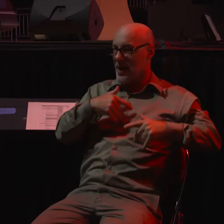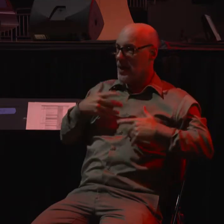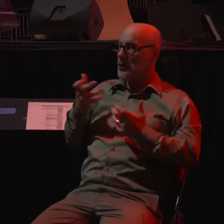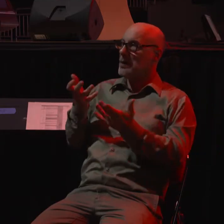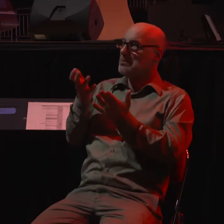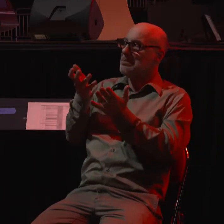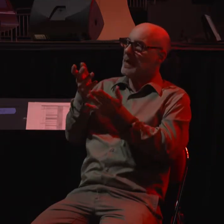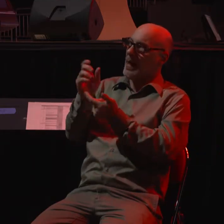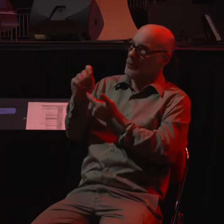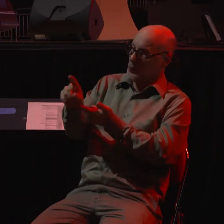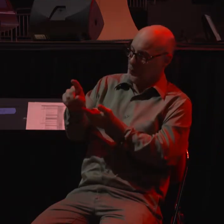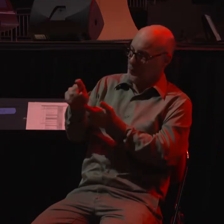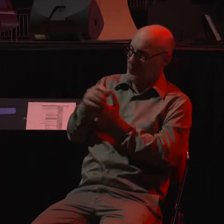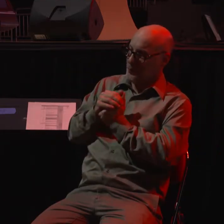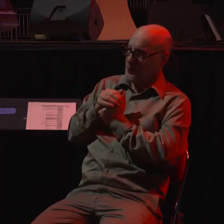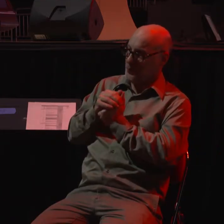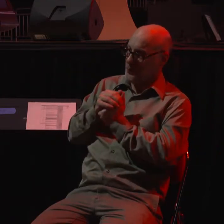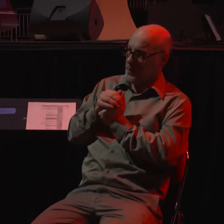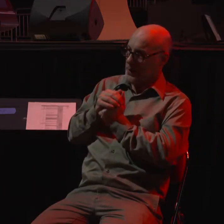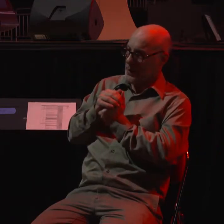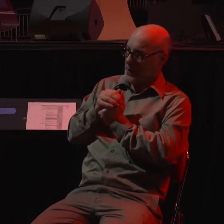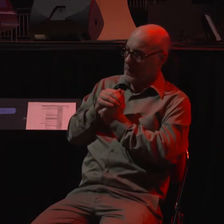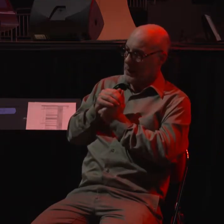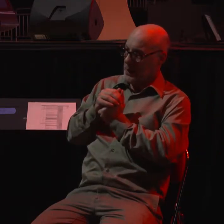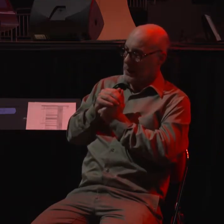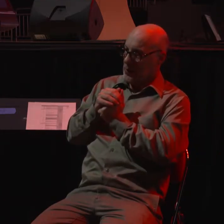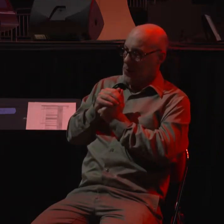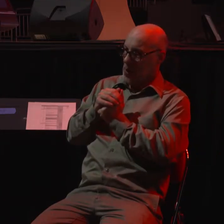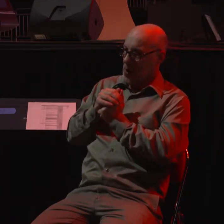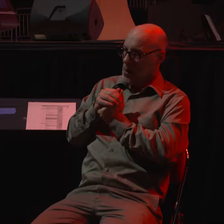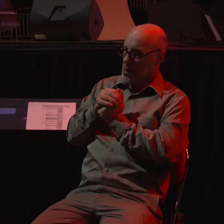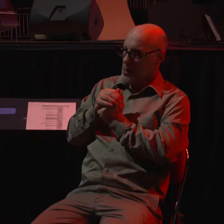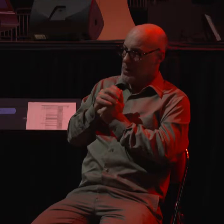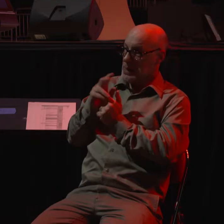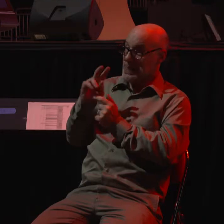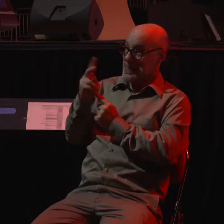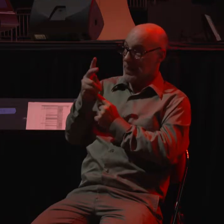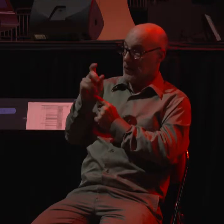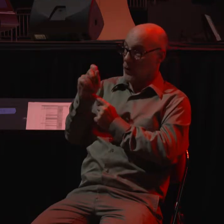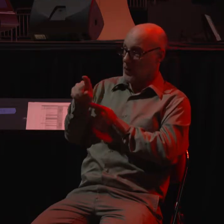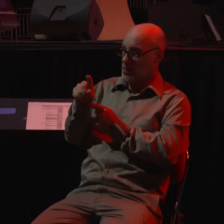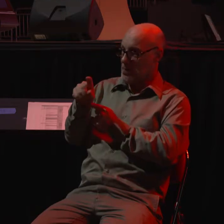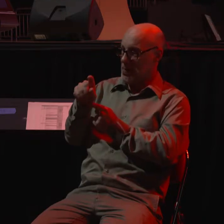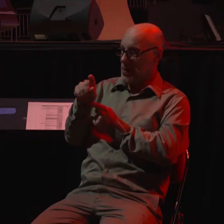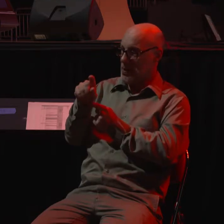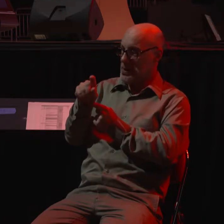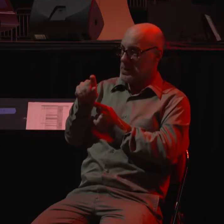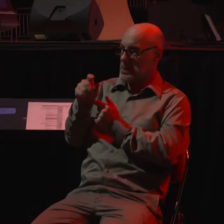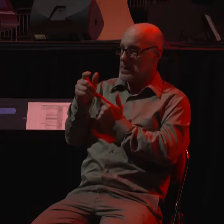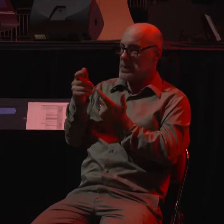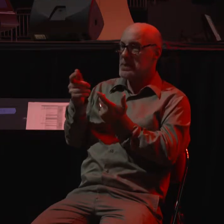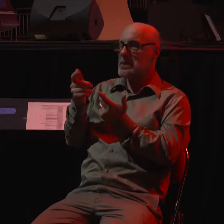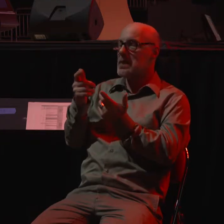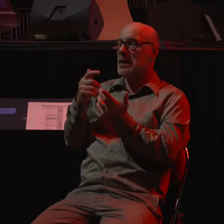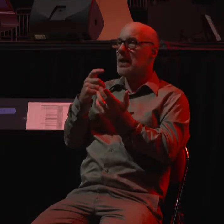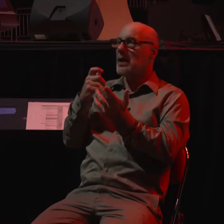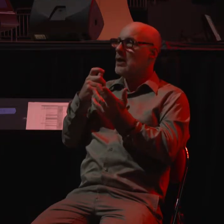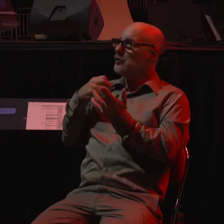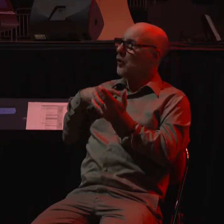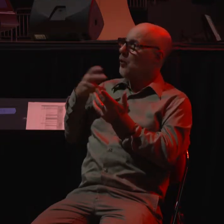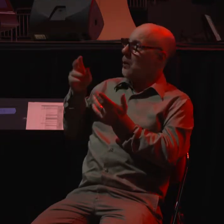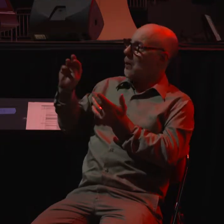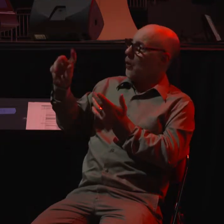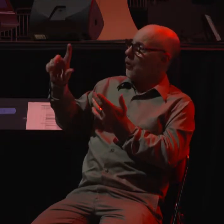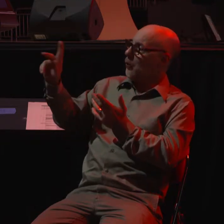Sort of ask a question on the way to a second question. Here's the second question, and that is, what should we be learning from King